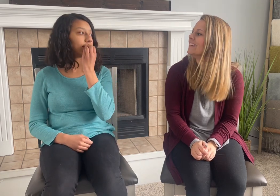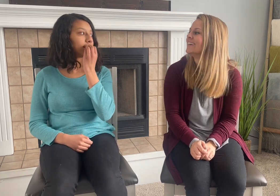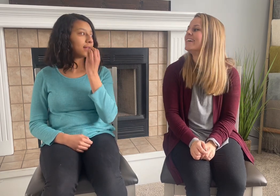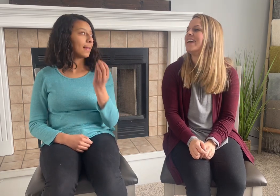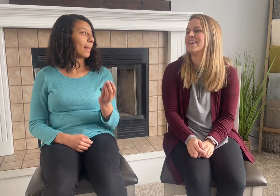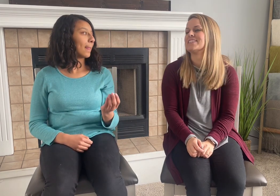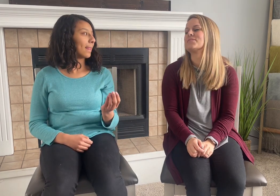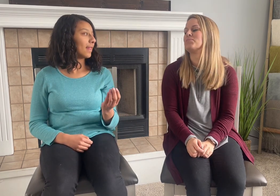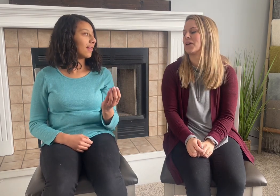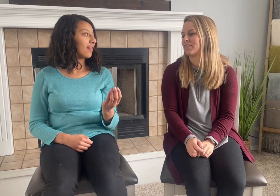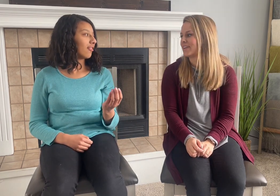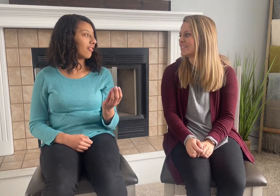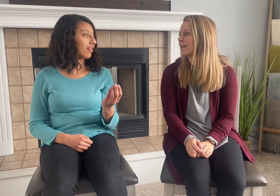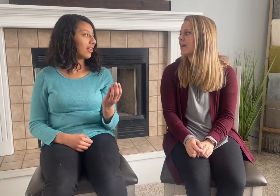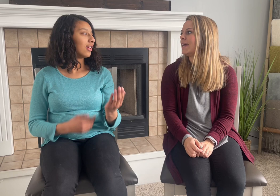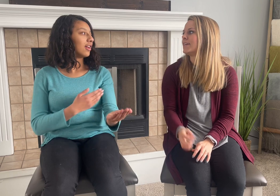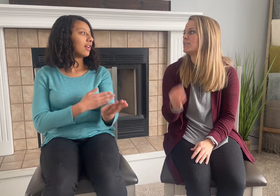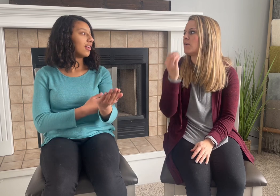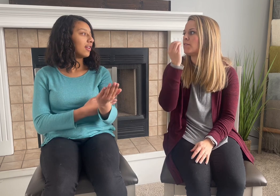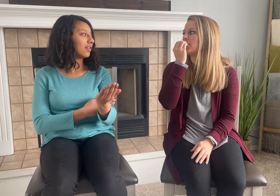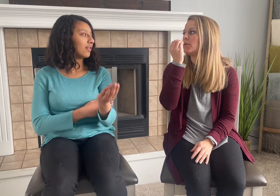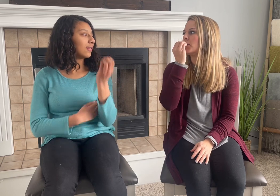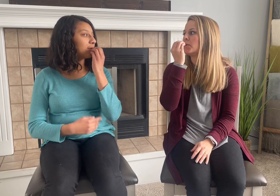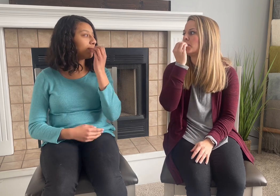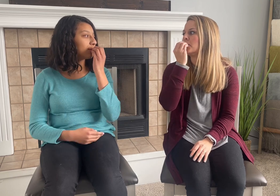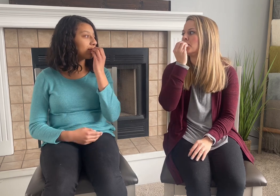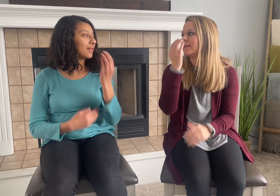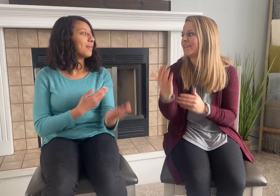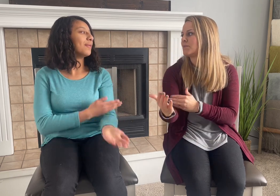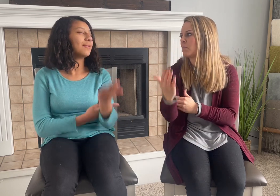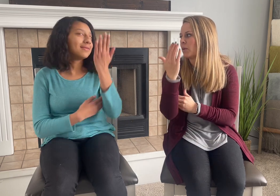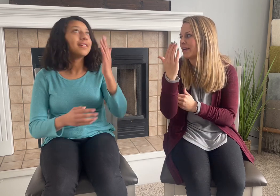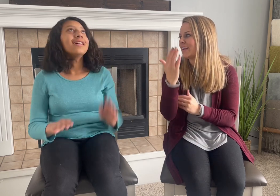is breakfast. It's food in the morning.